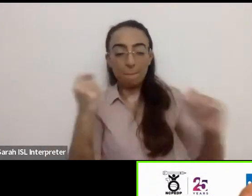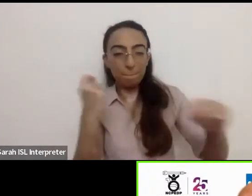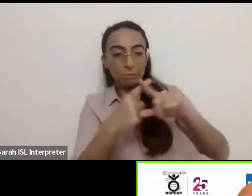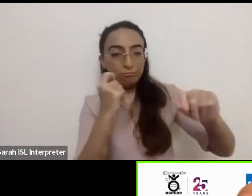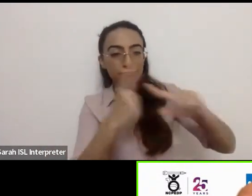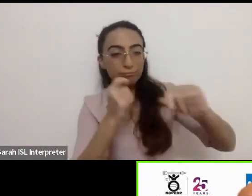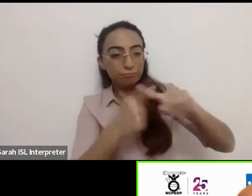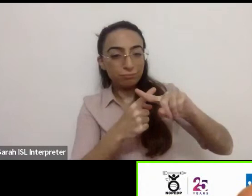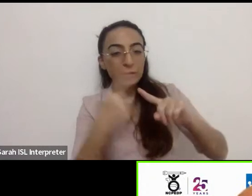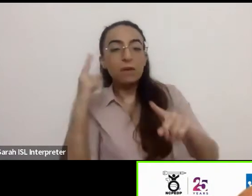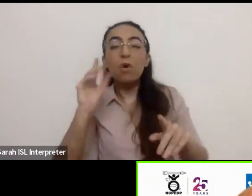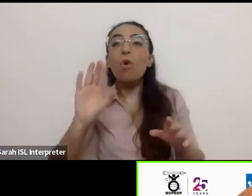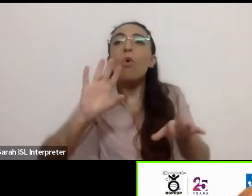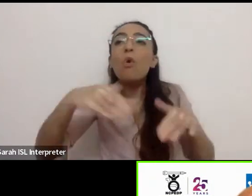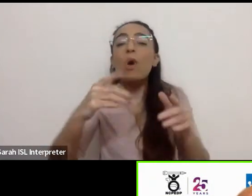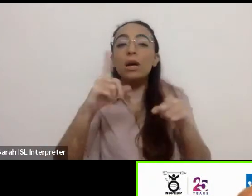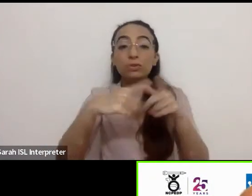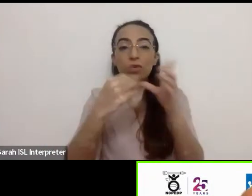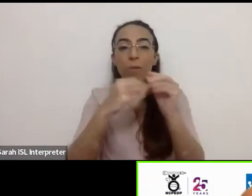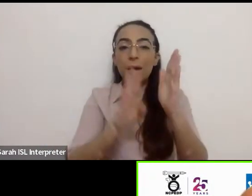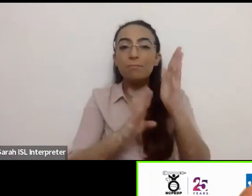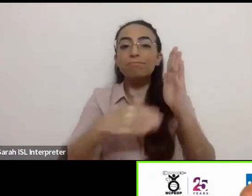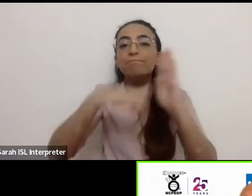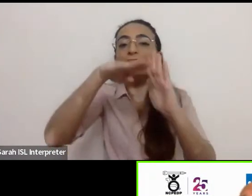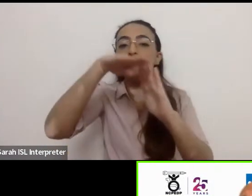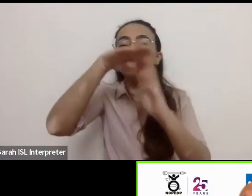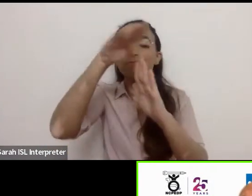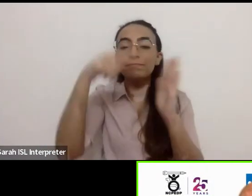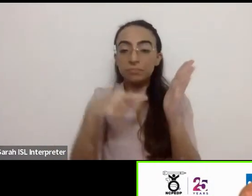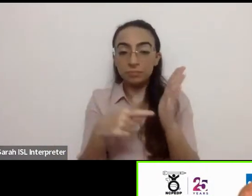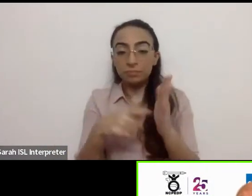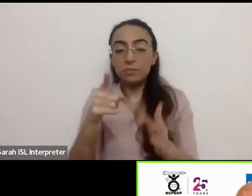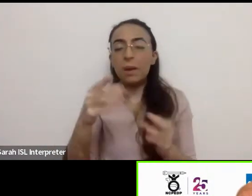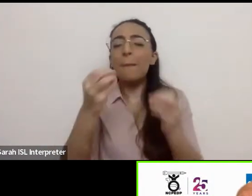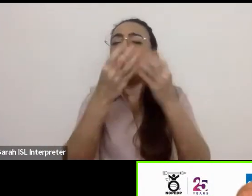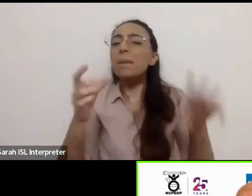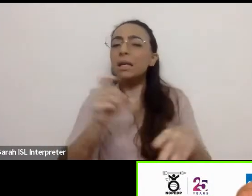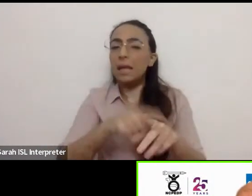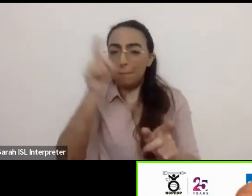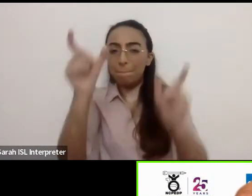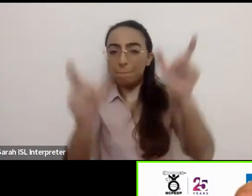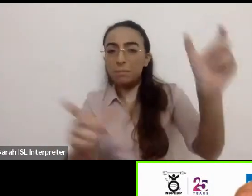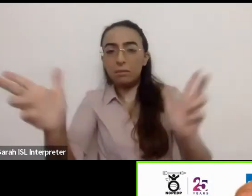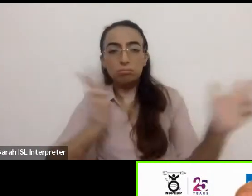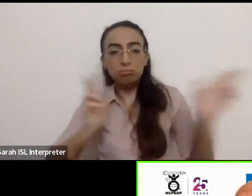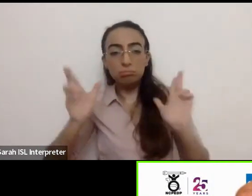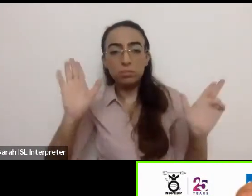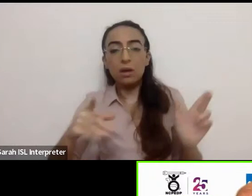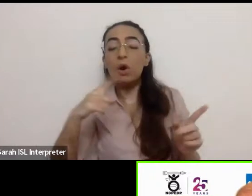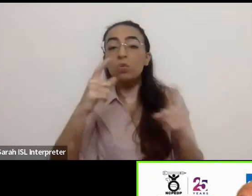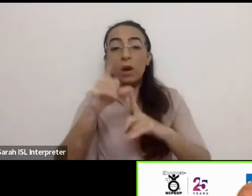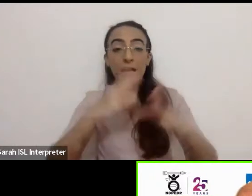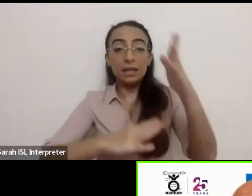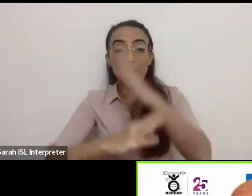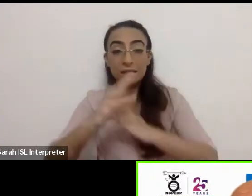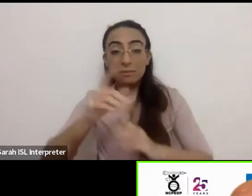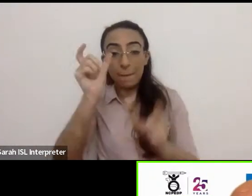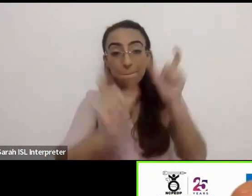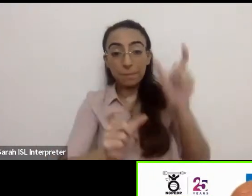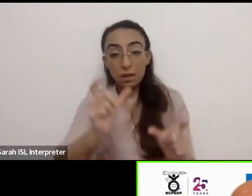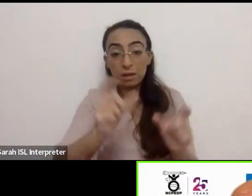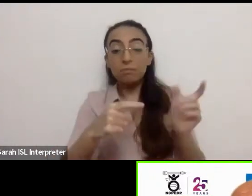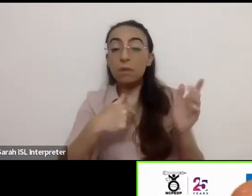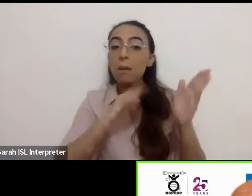a career path for people. It's often said that people with disability actually